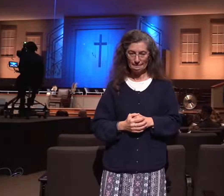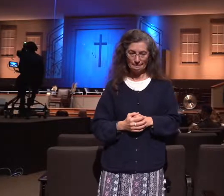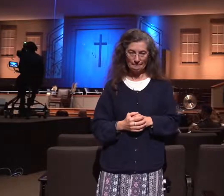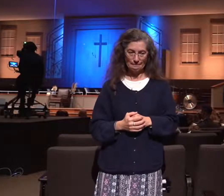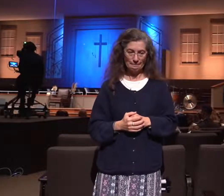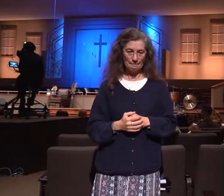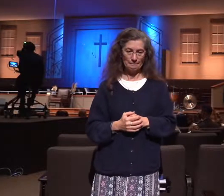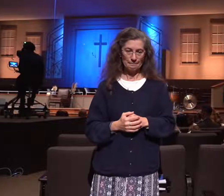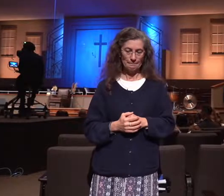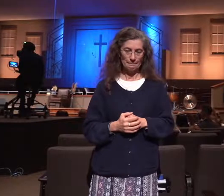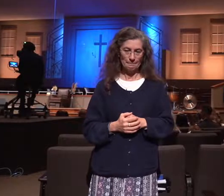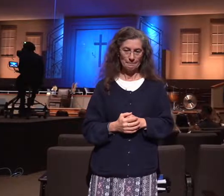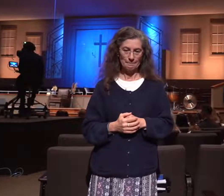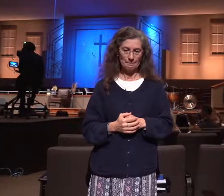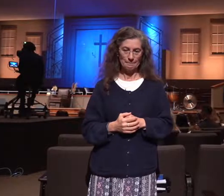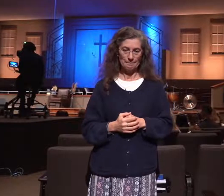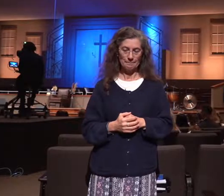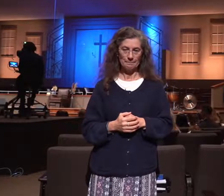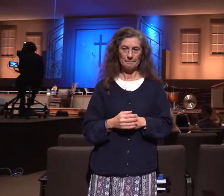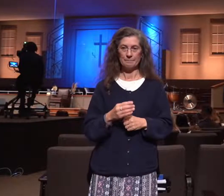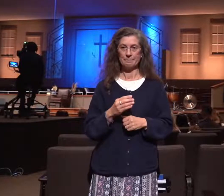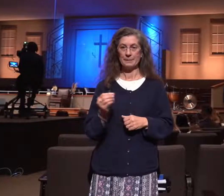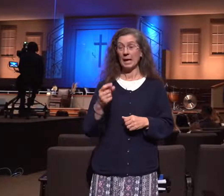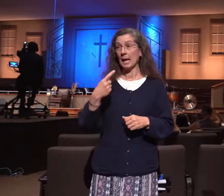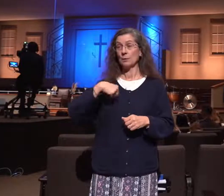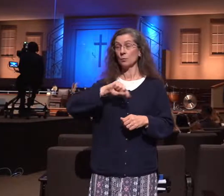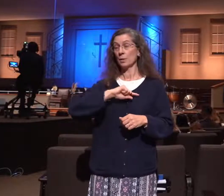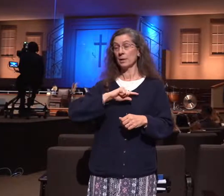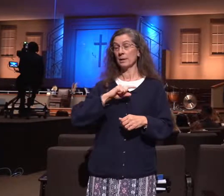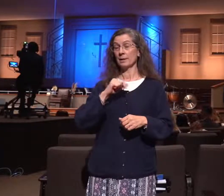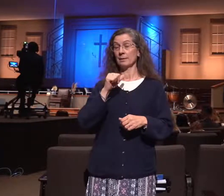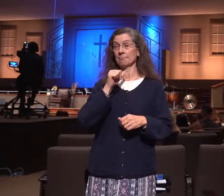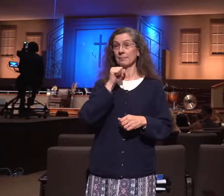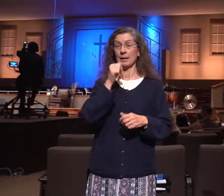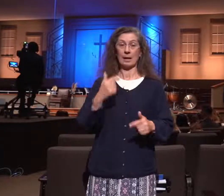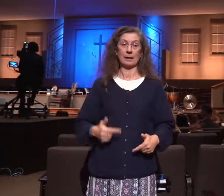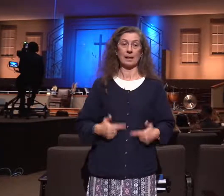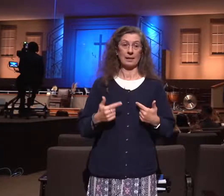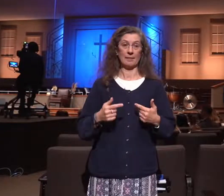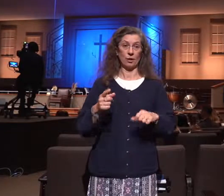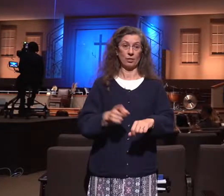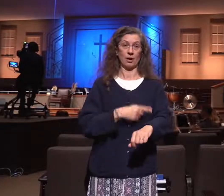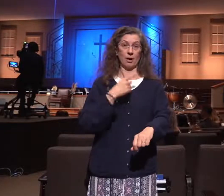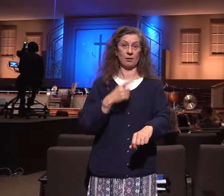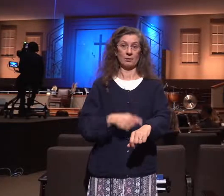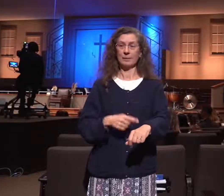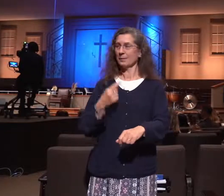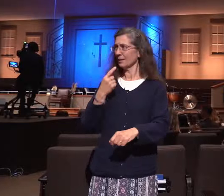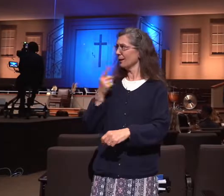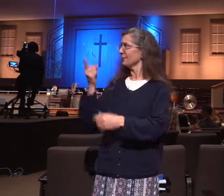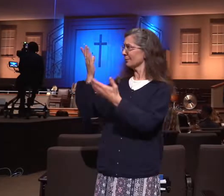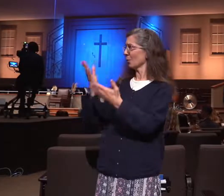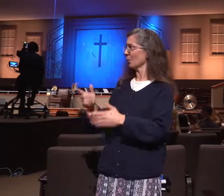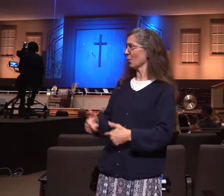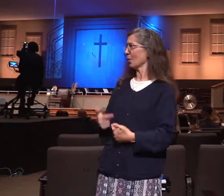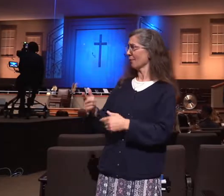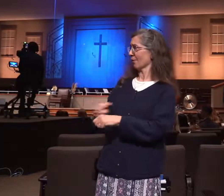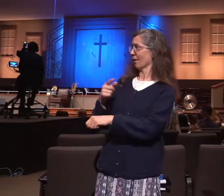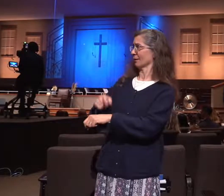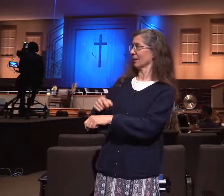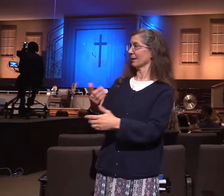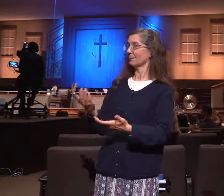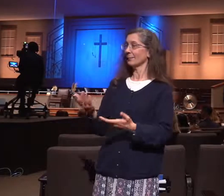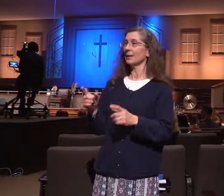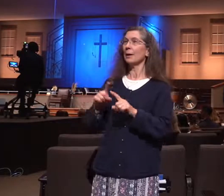and by the way, we're not going to live very long on this earth. You say, well, brother, sis, you've lived a long time. But